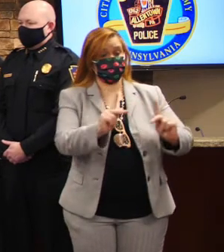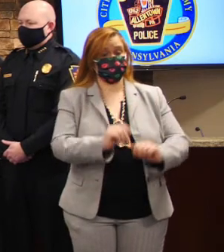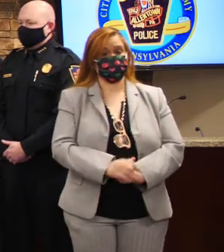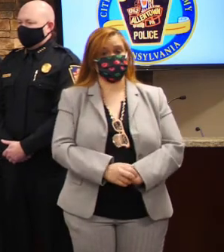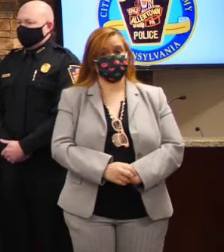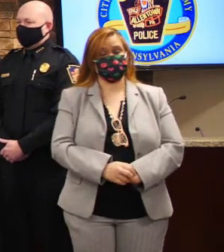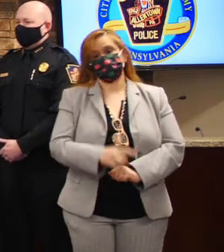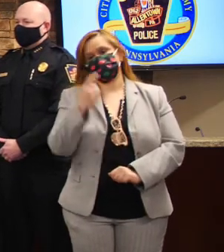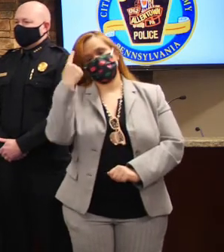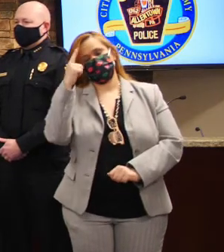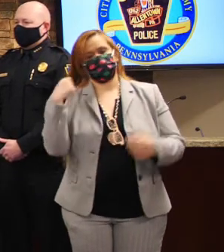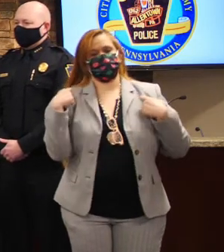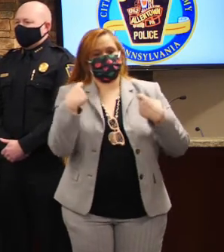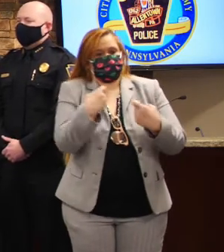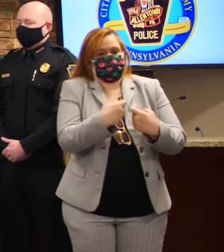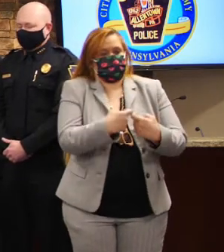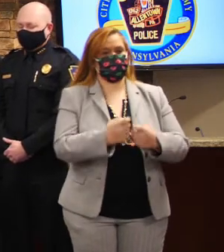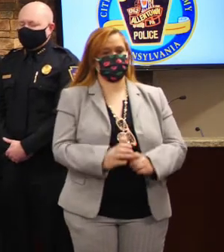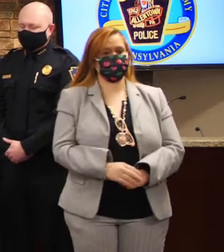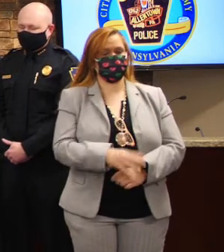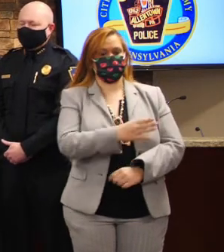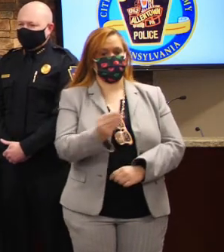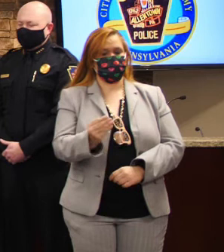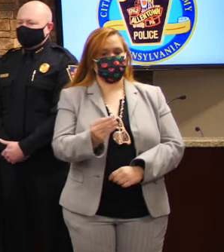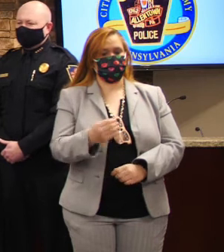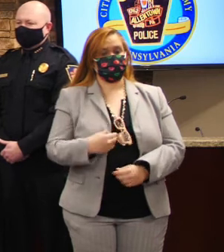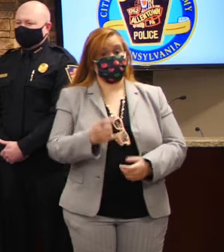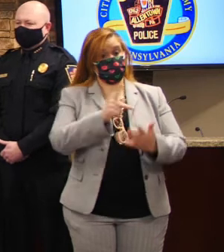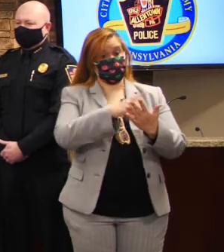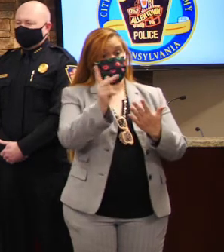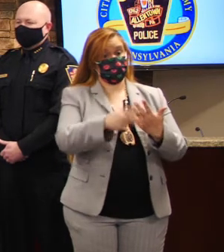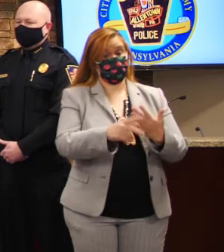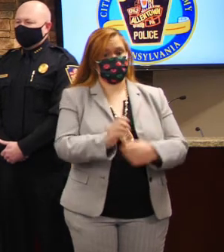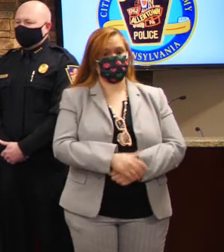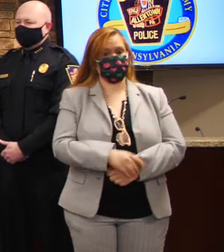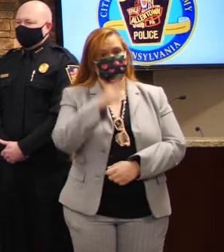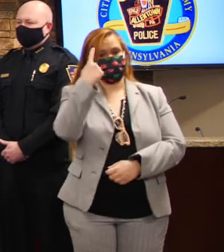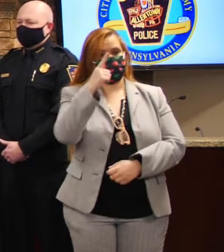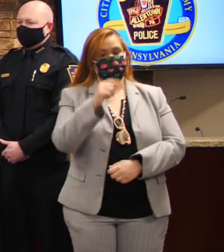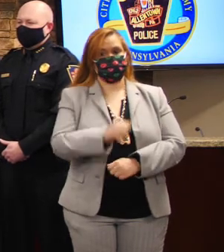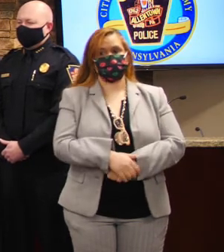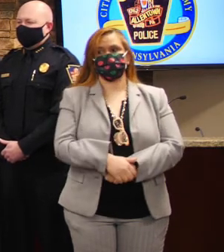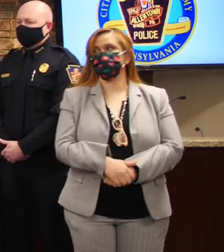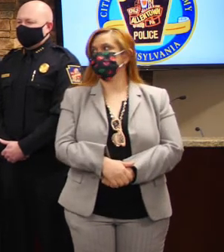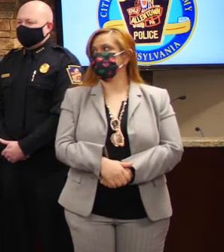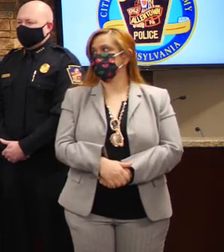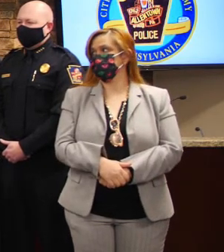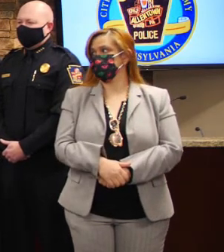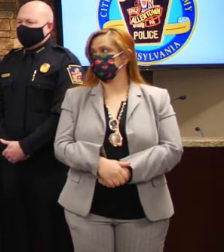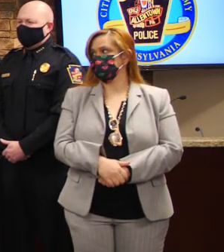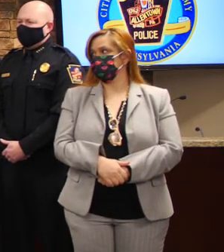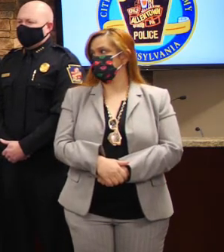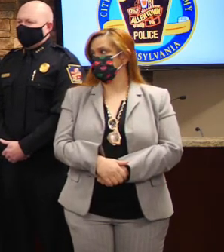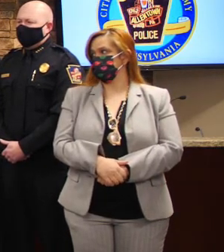allowing our Spanish residents to benefit and become a part of APT Citizen Academy is key. For too